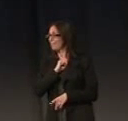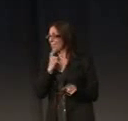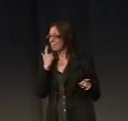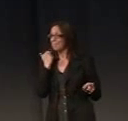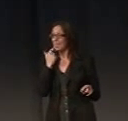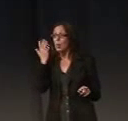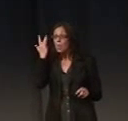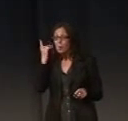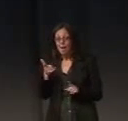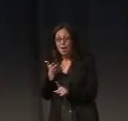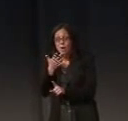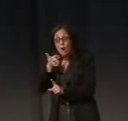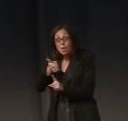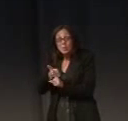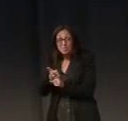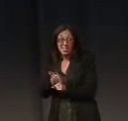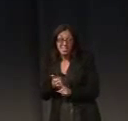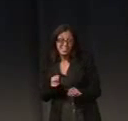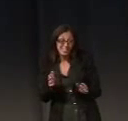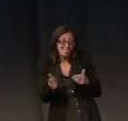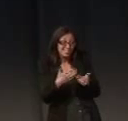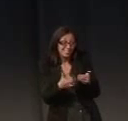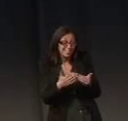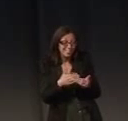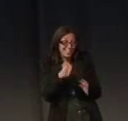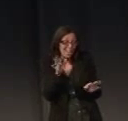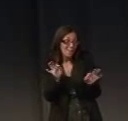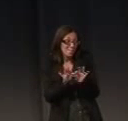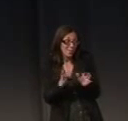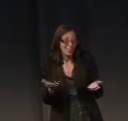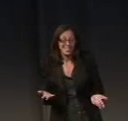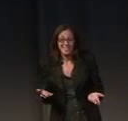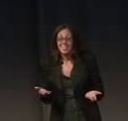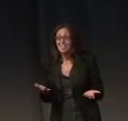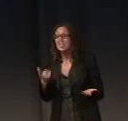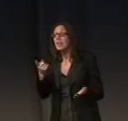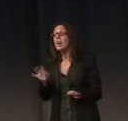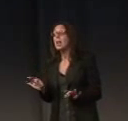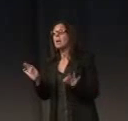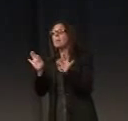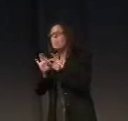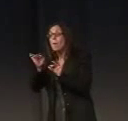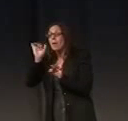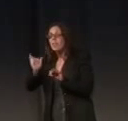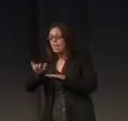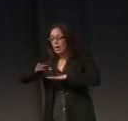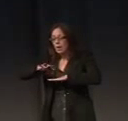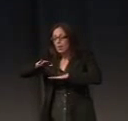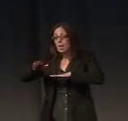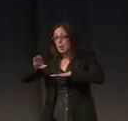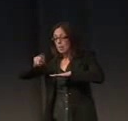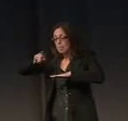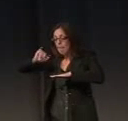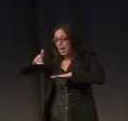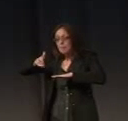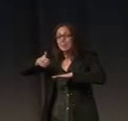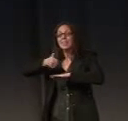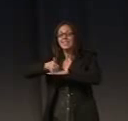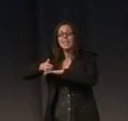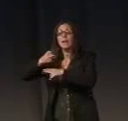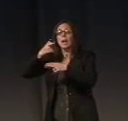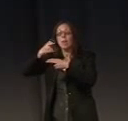themselves are immaterial. What matters is the formal notion of mapping a sort of cartographic